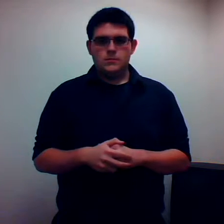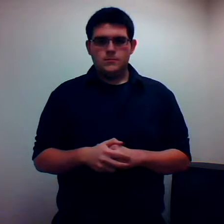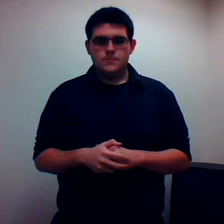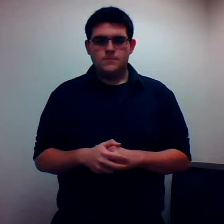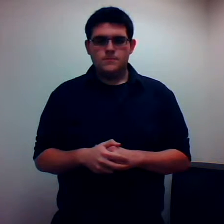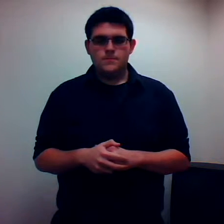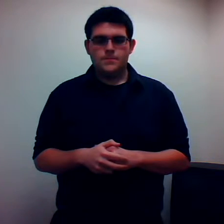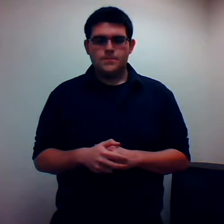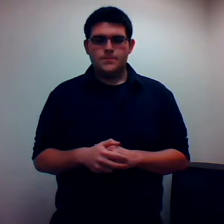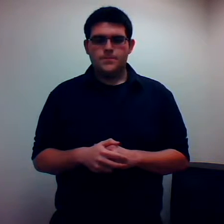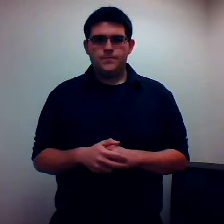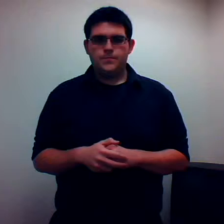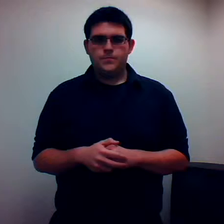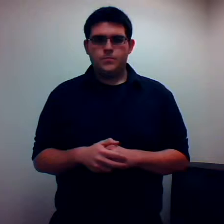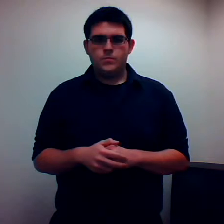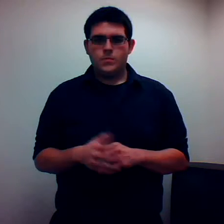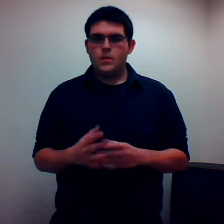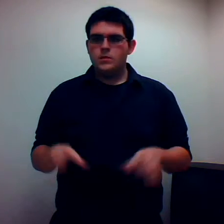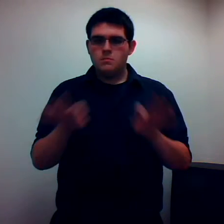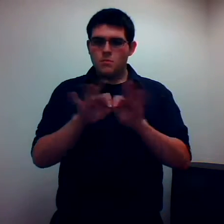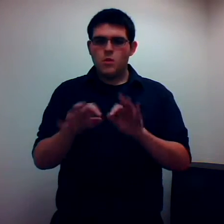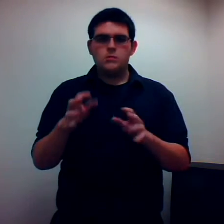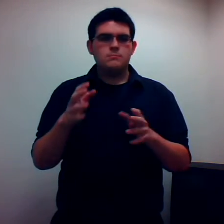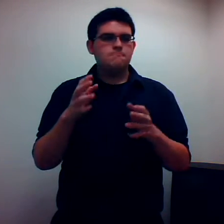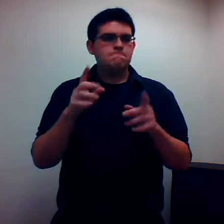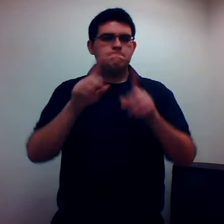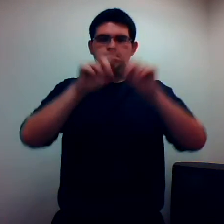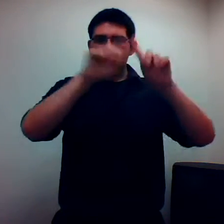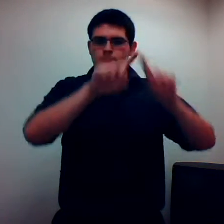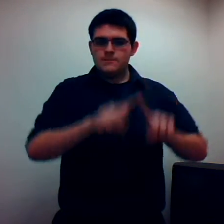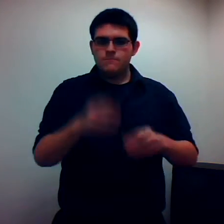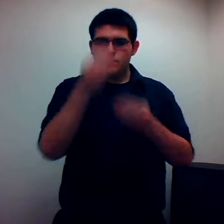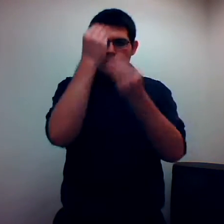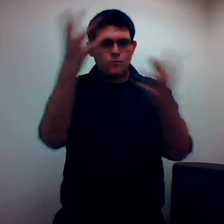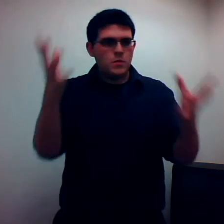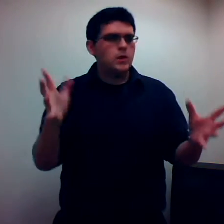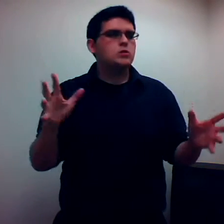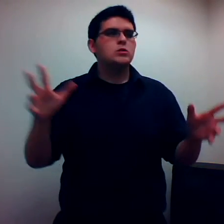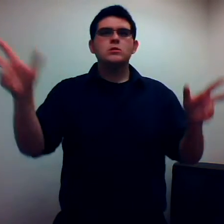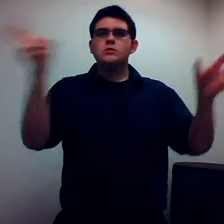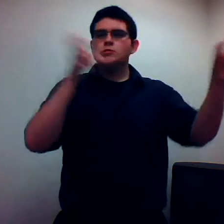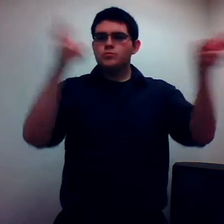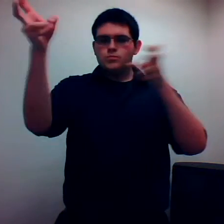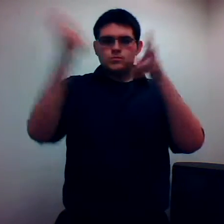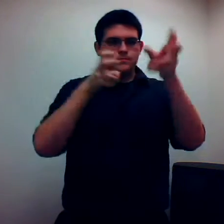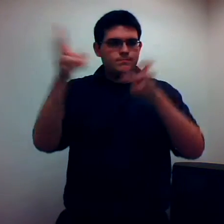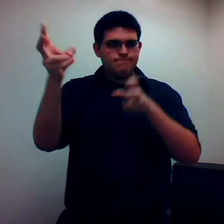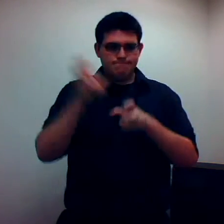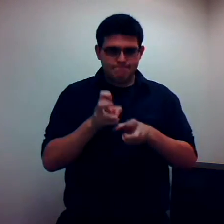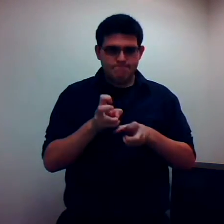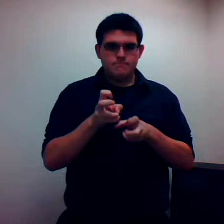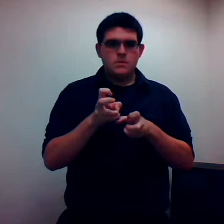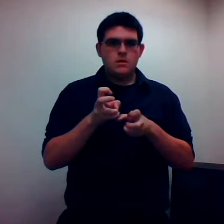sources into one cohesive piece at the end. So it's sort of like writing a little literature review, if you